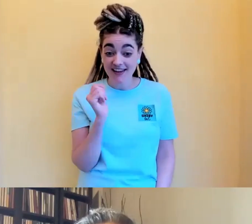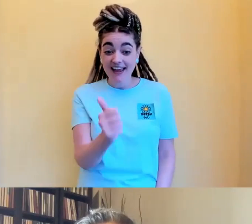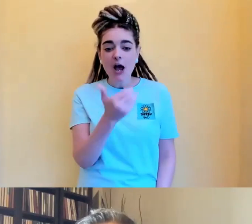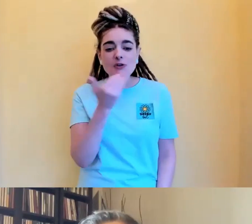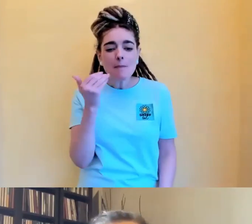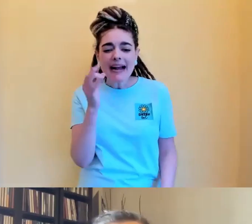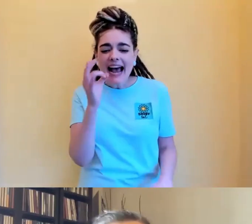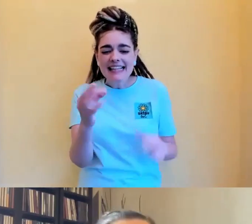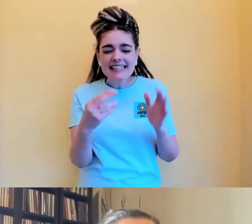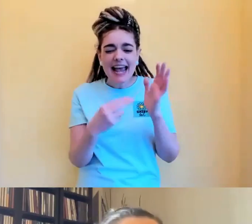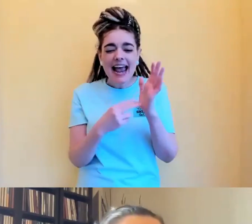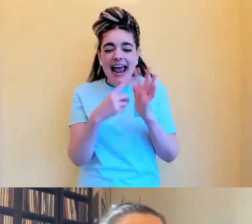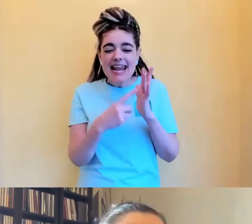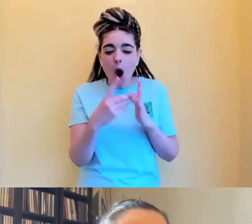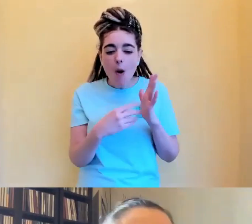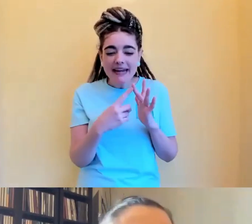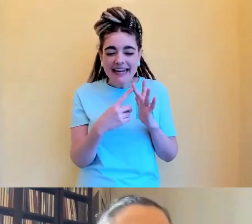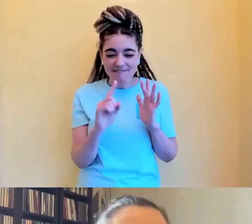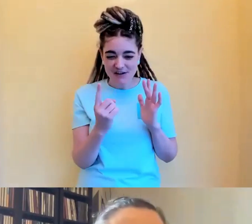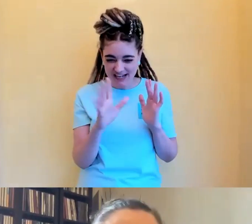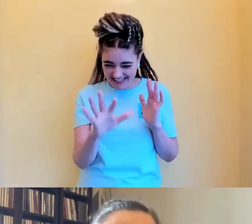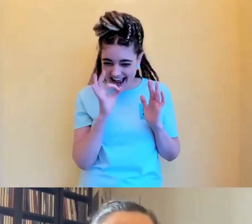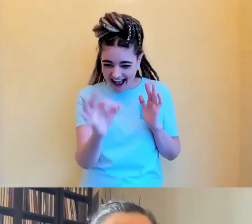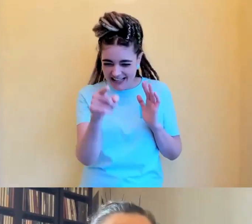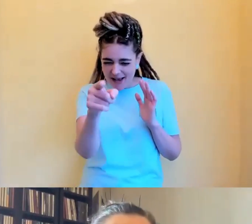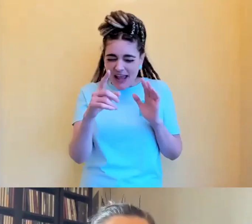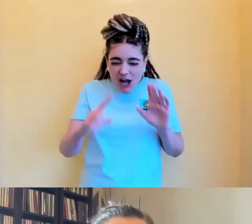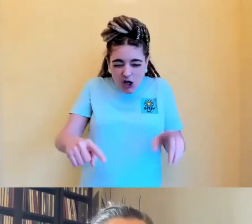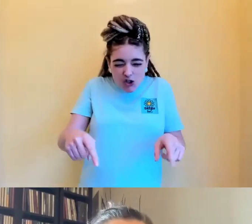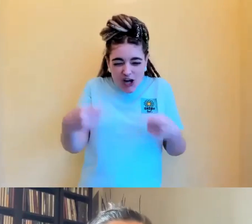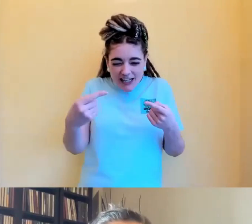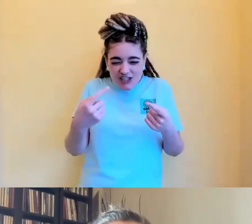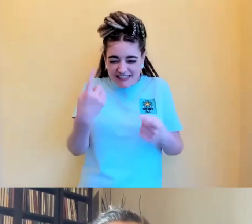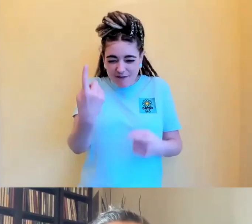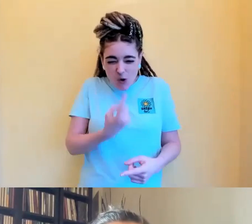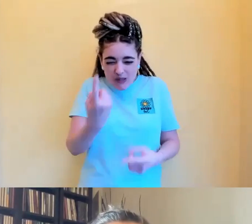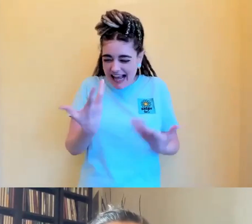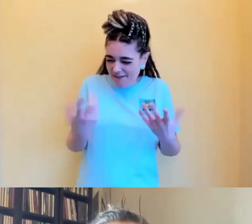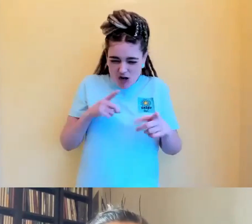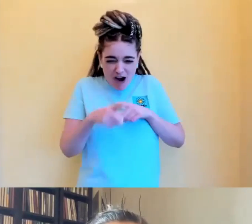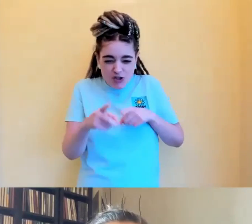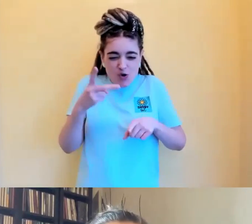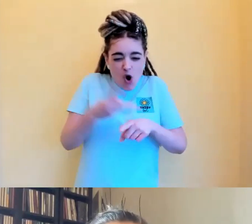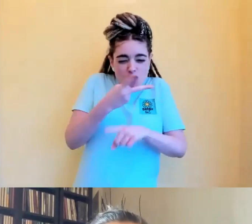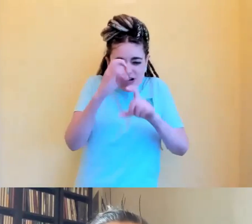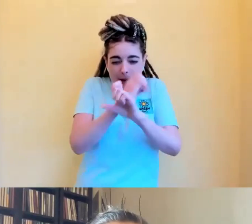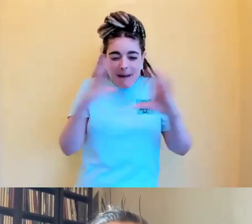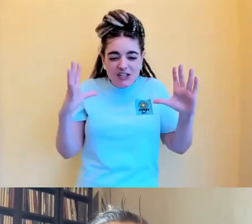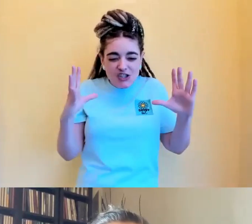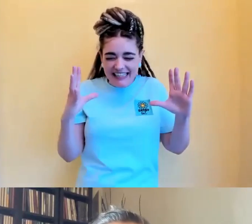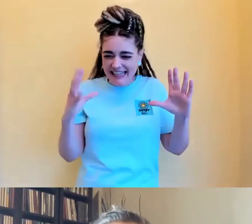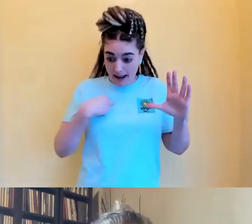Naomi first. What are the challenges about trying to reimagine your work as a piece for